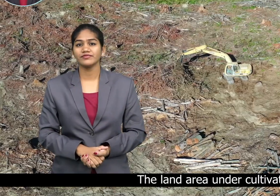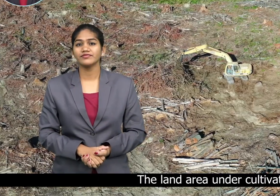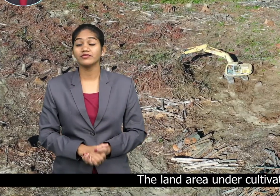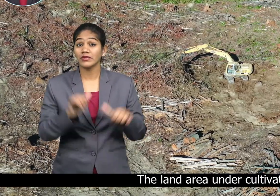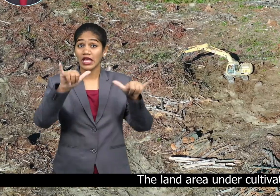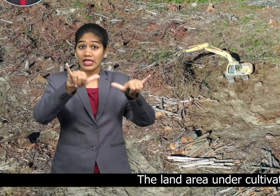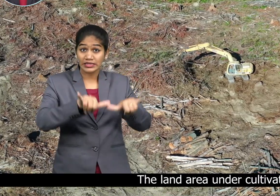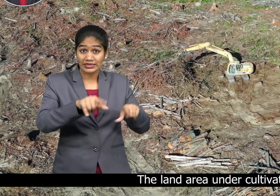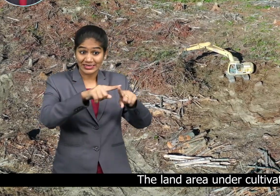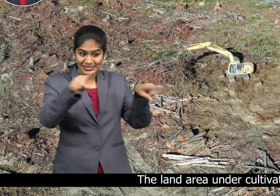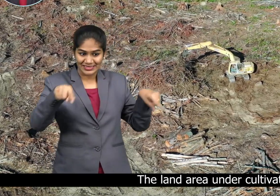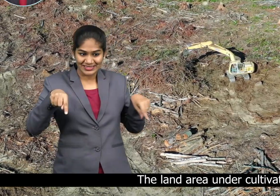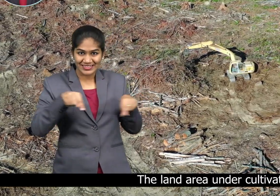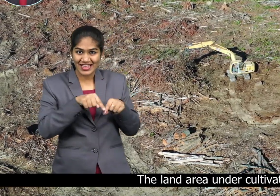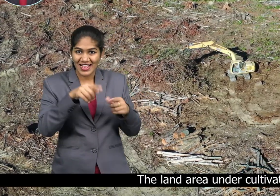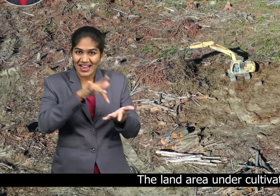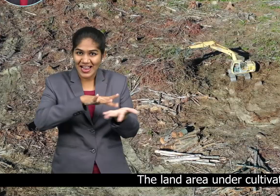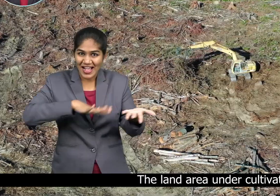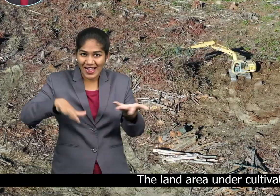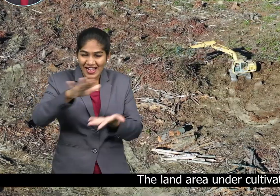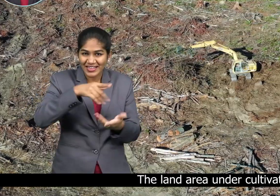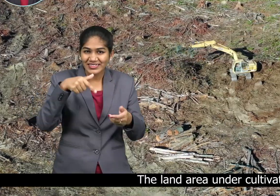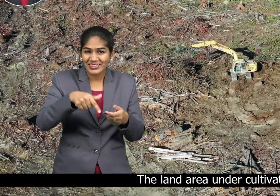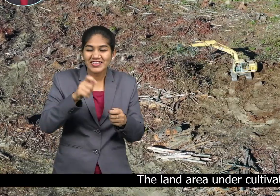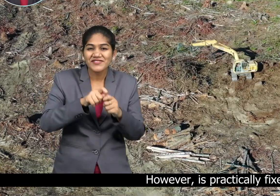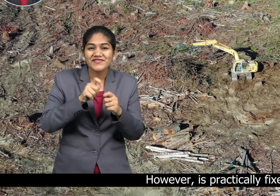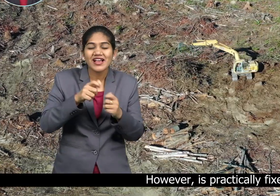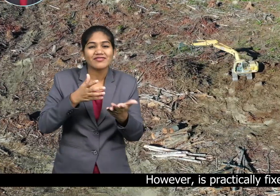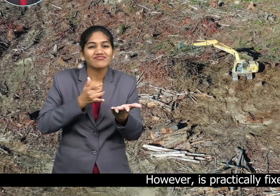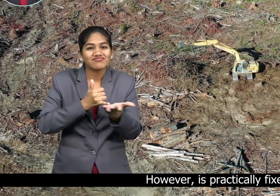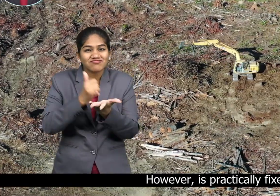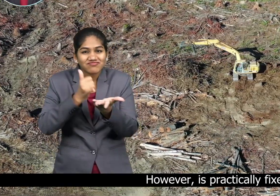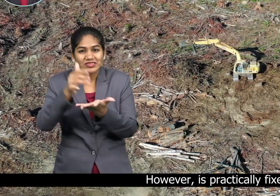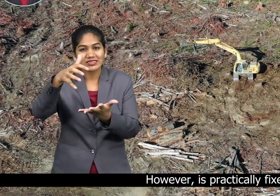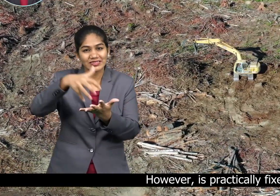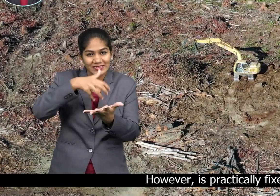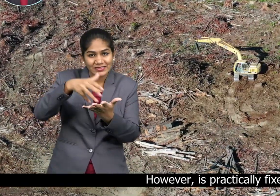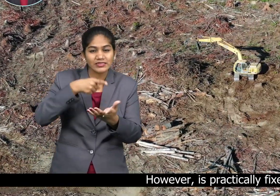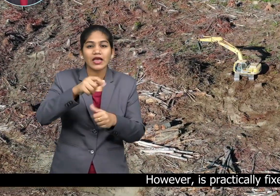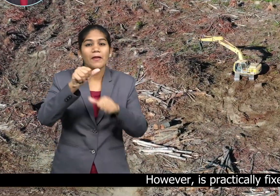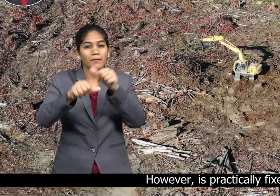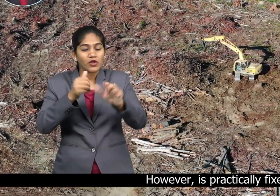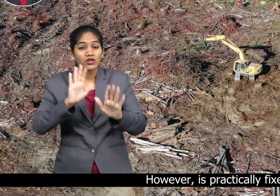The land area under cultivation, however, is practically fixed.